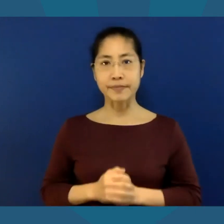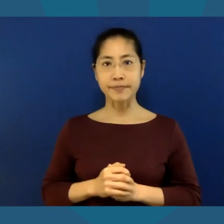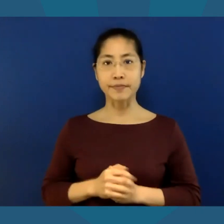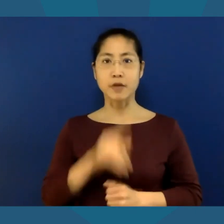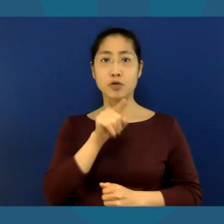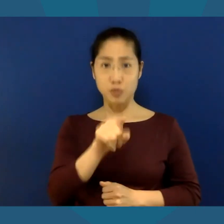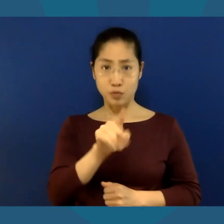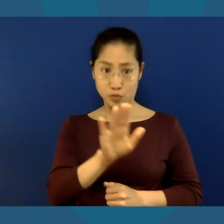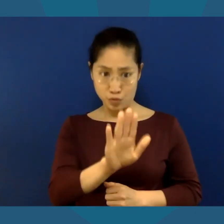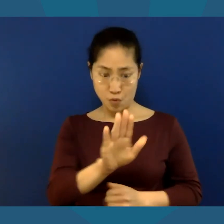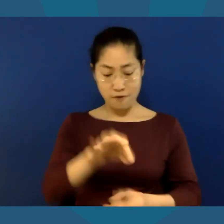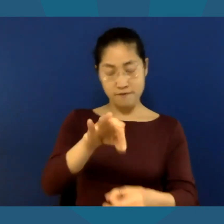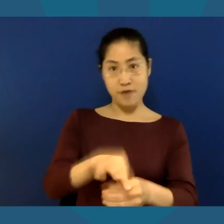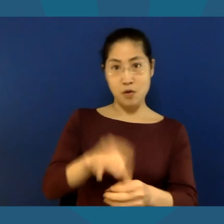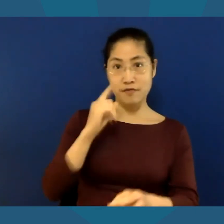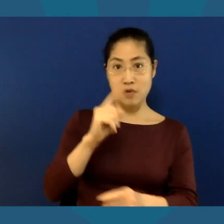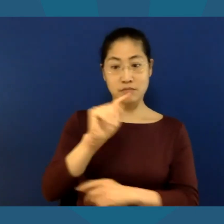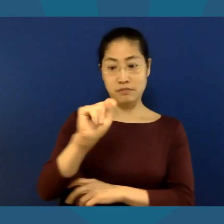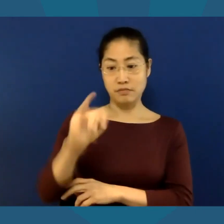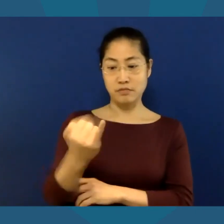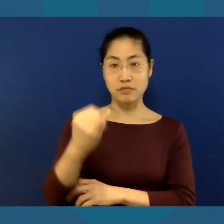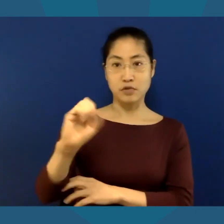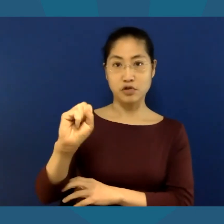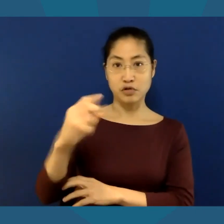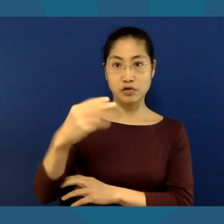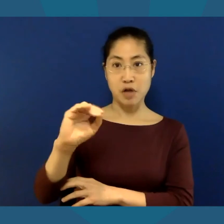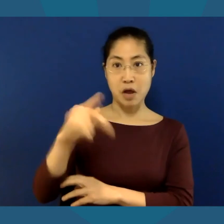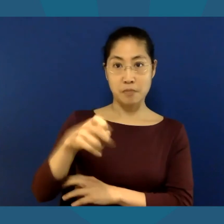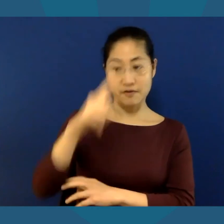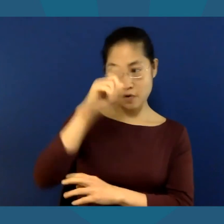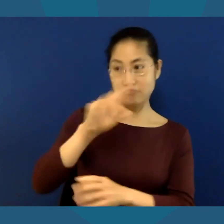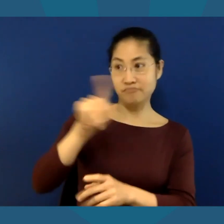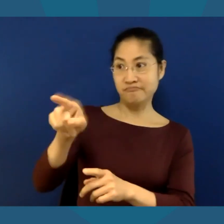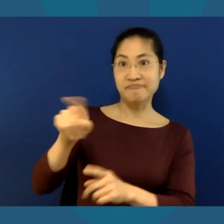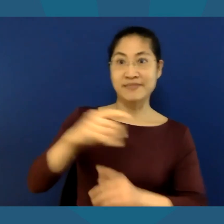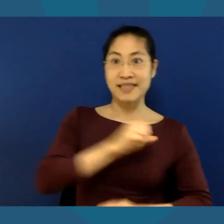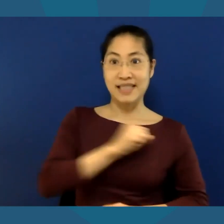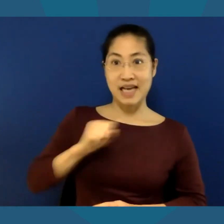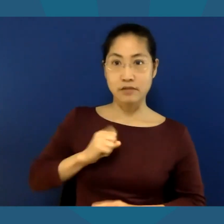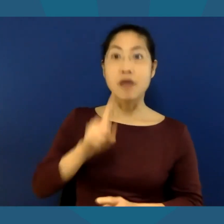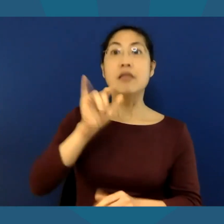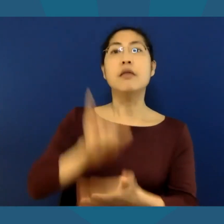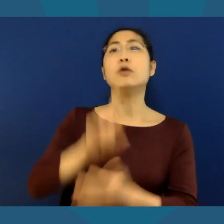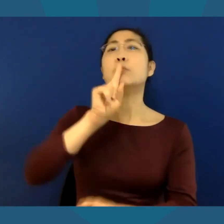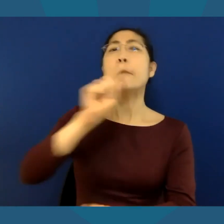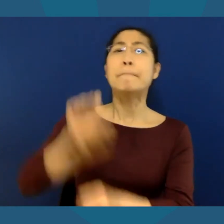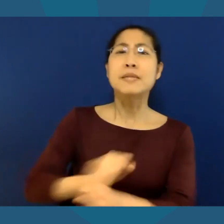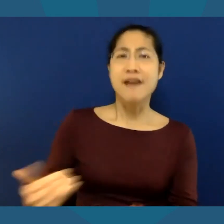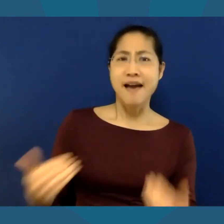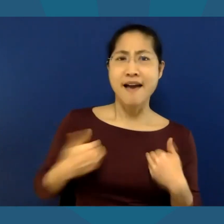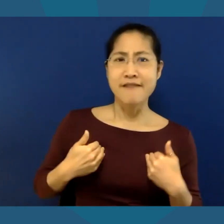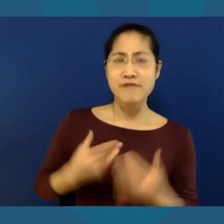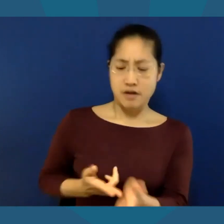Your vote for TJ Shope for State Senate will ensure that we keep an honest